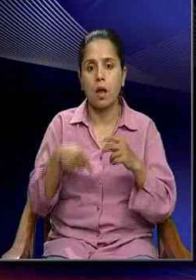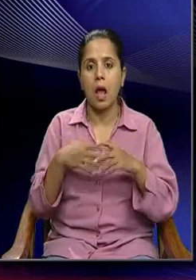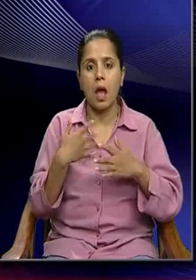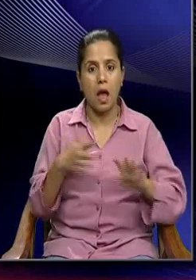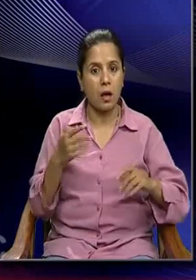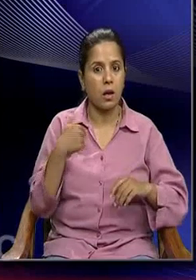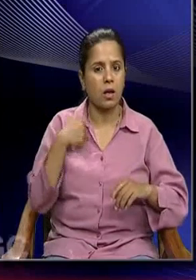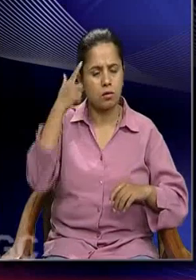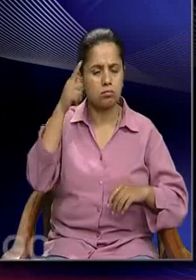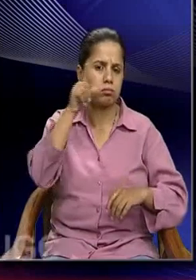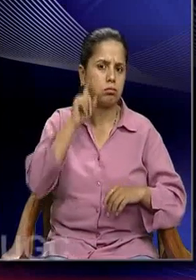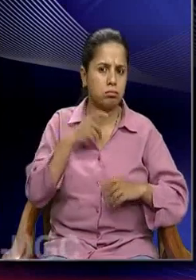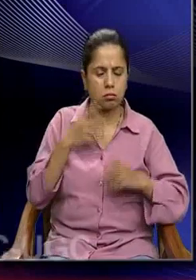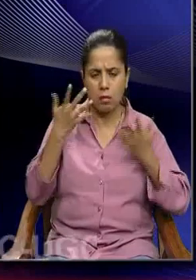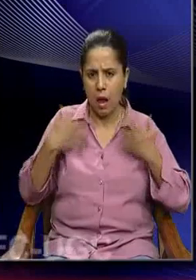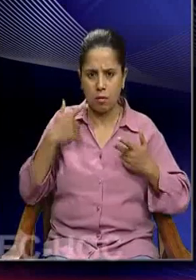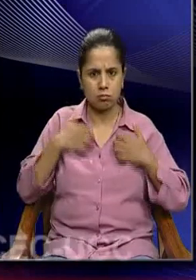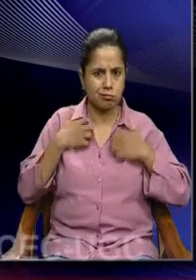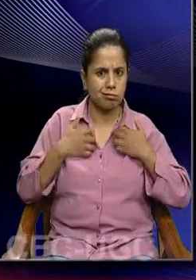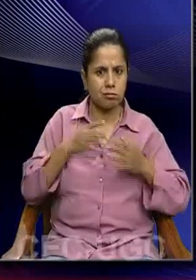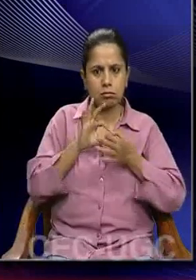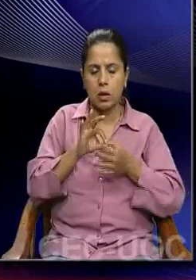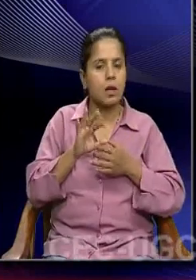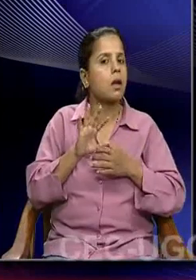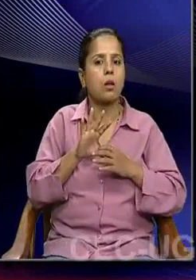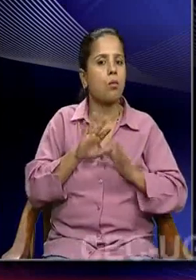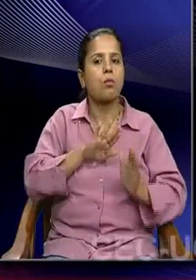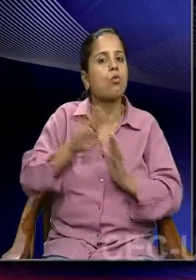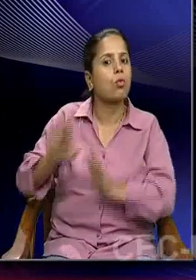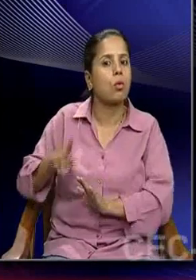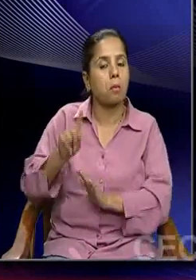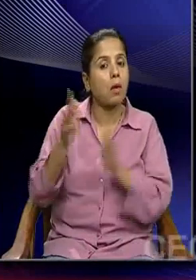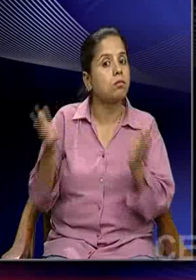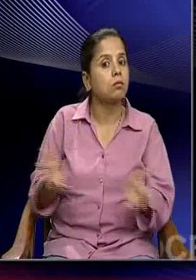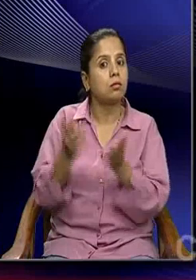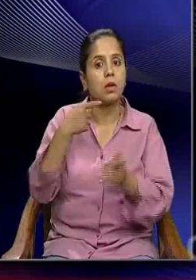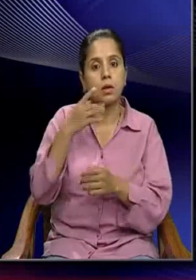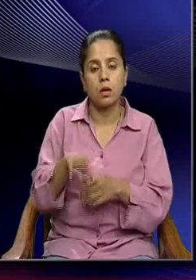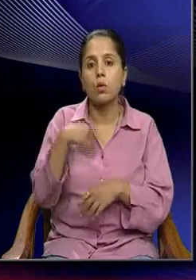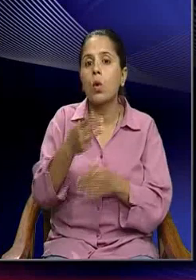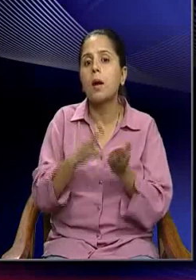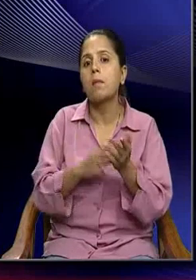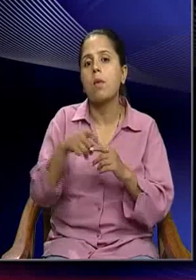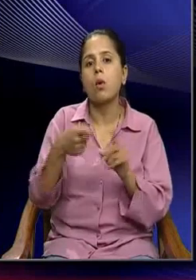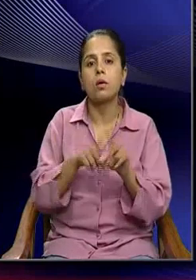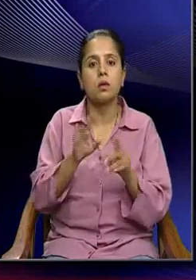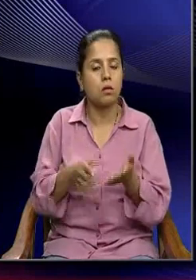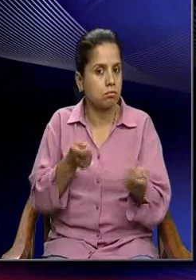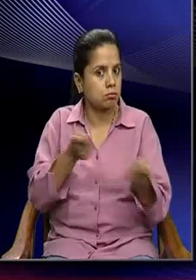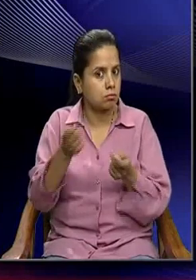energies. However, in broader sense, it encourages the moderation